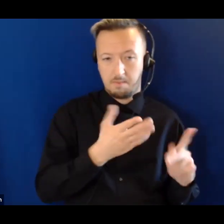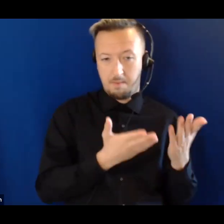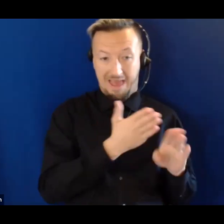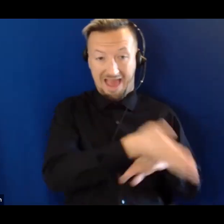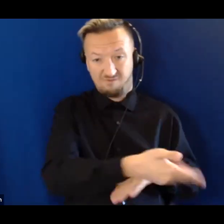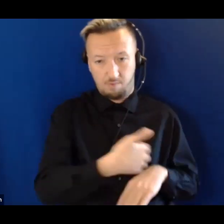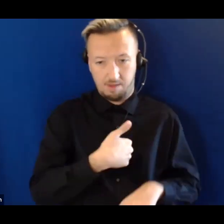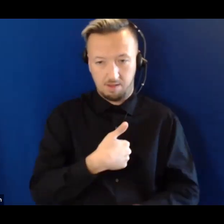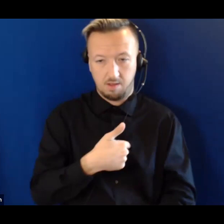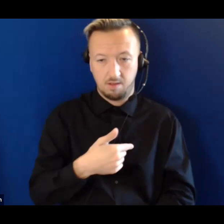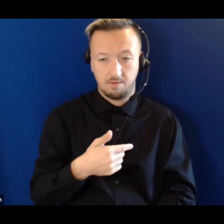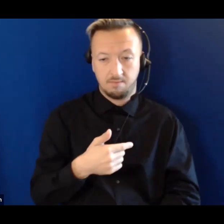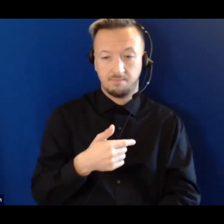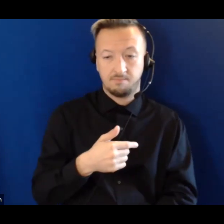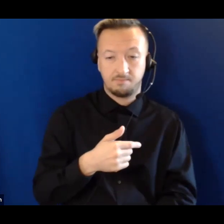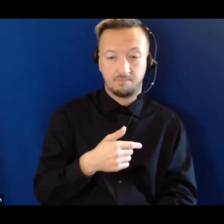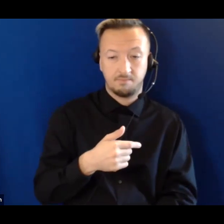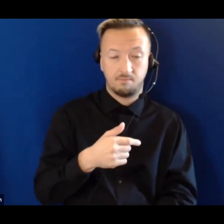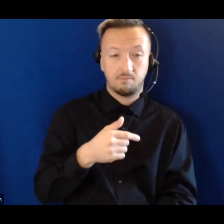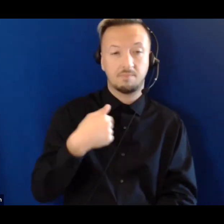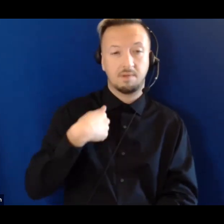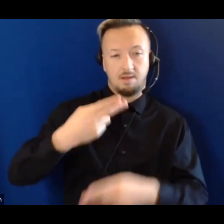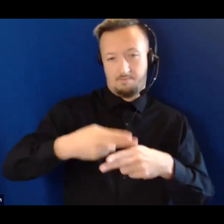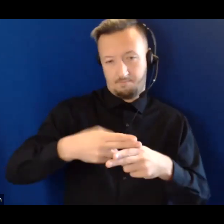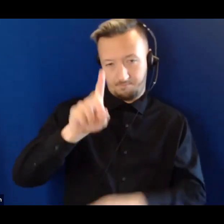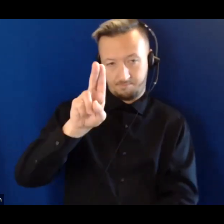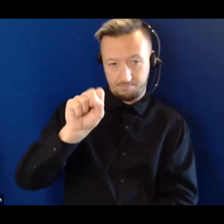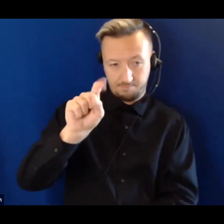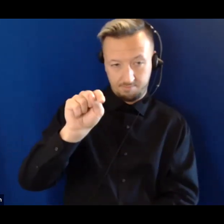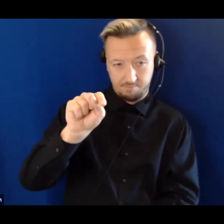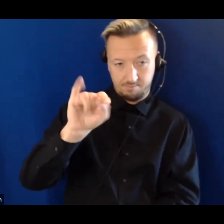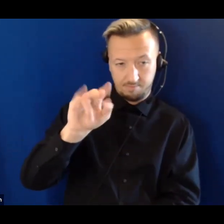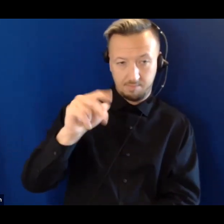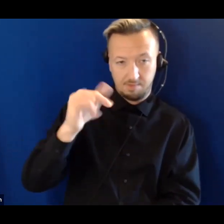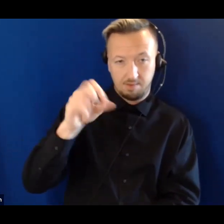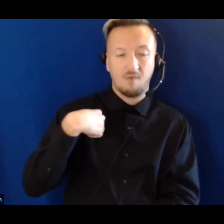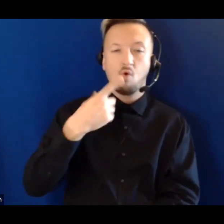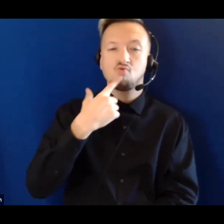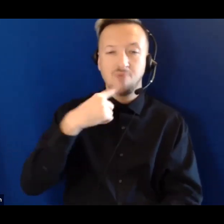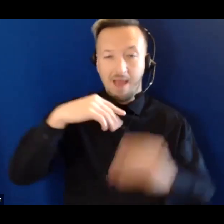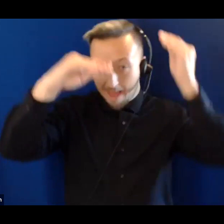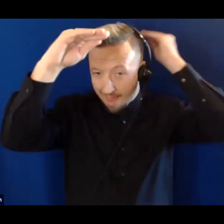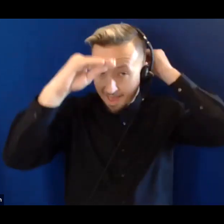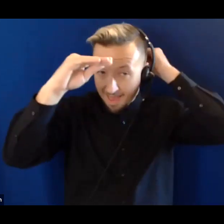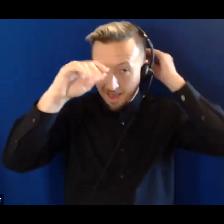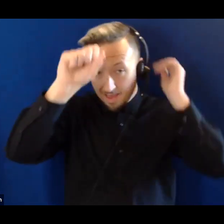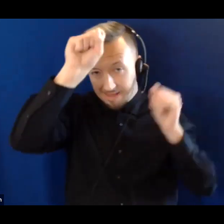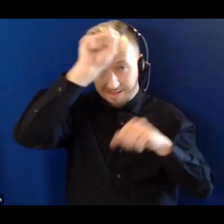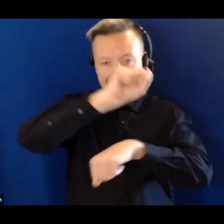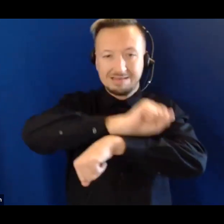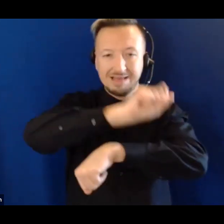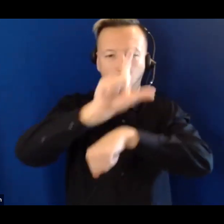me. So my name is Dustin Gibson. I'm wearing a red baseball cap, St. Louis symbol on